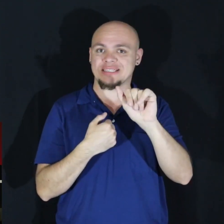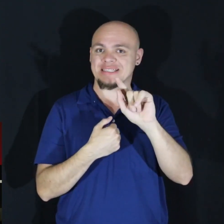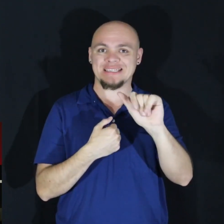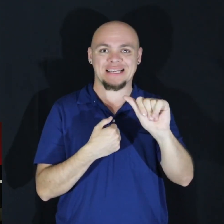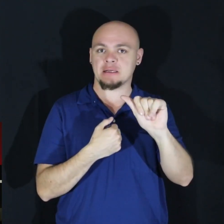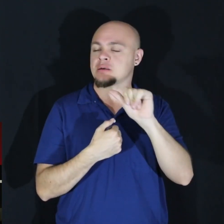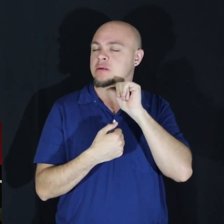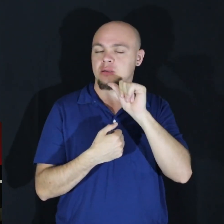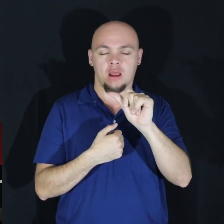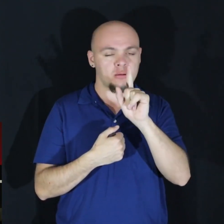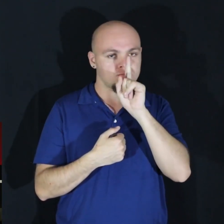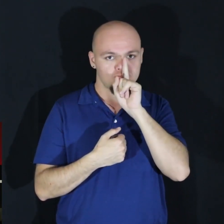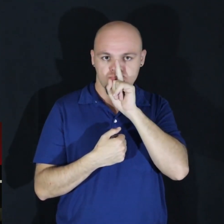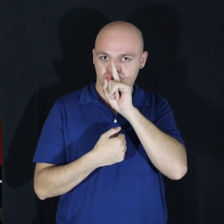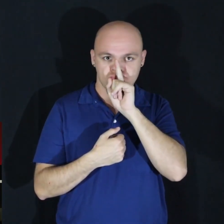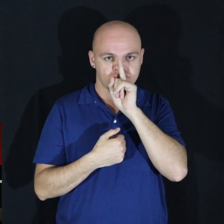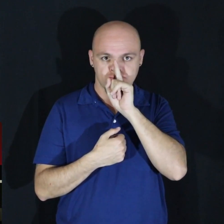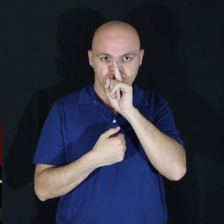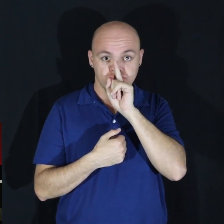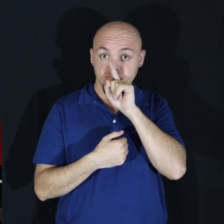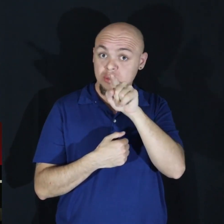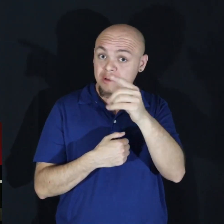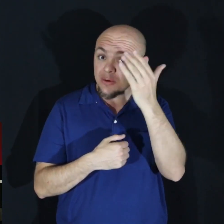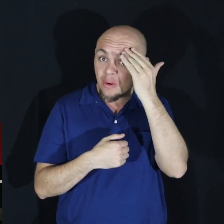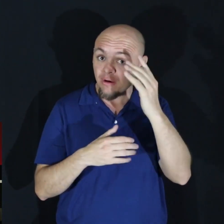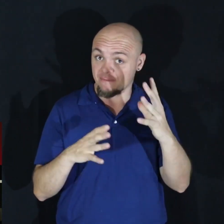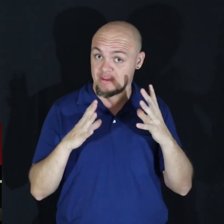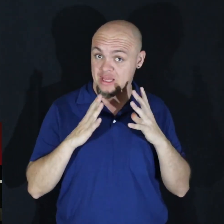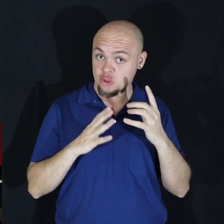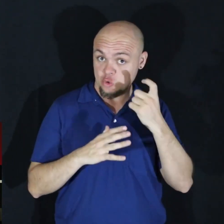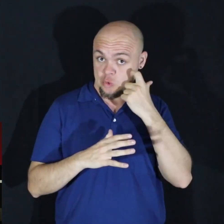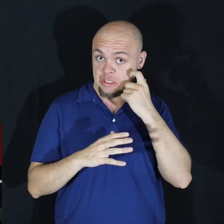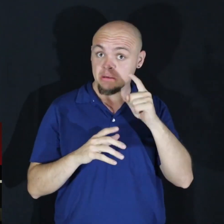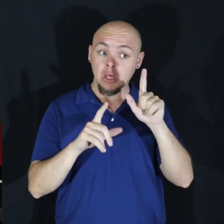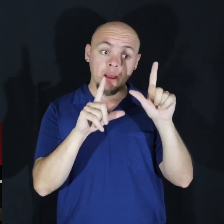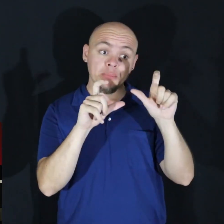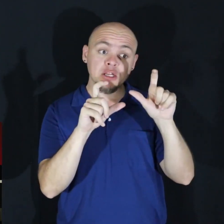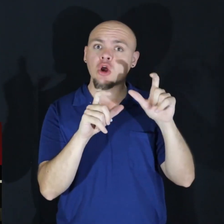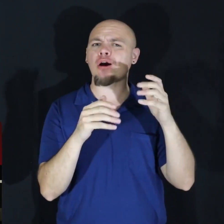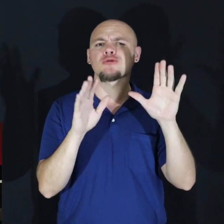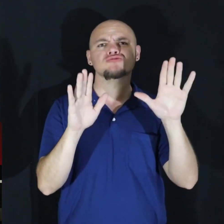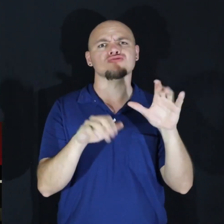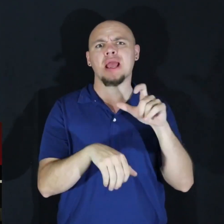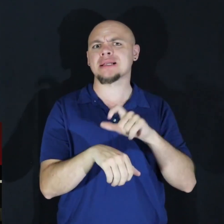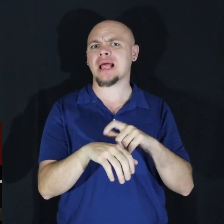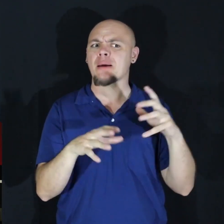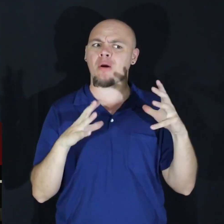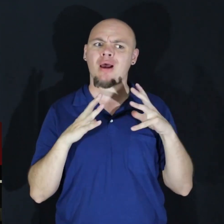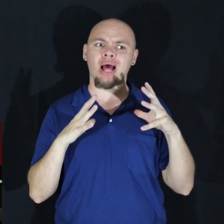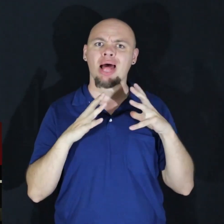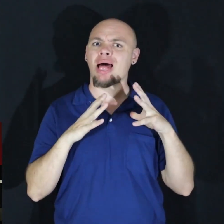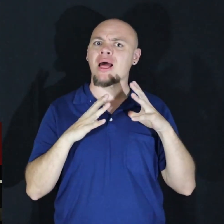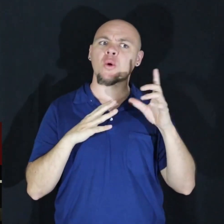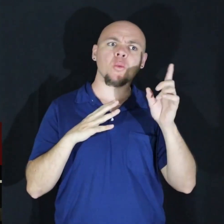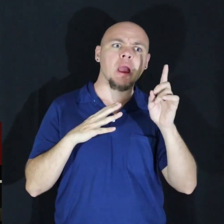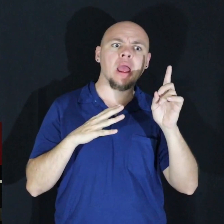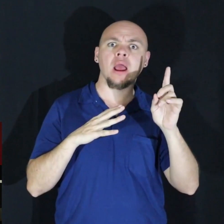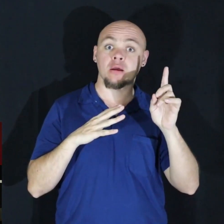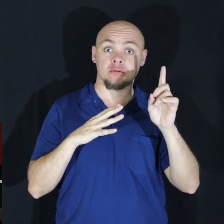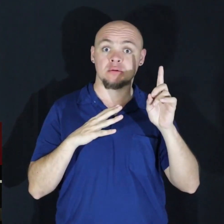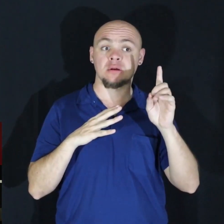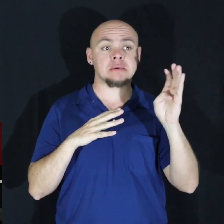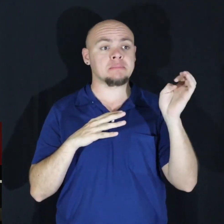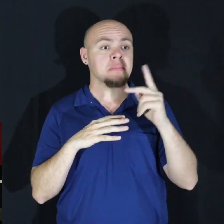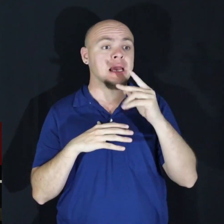private. Anyone here been on vacation recently? Taking a picture? Hey, we're having a great time on holiday. Here's where we are, right? We'll be